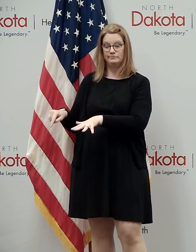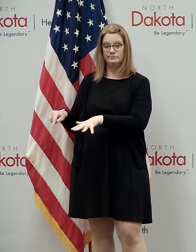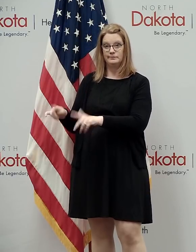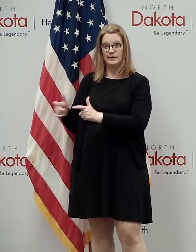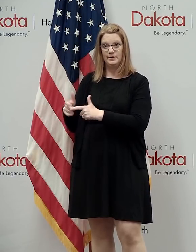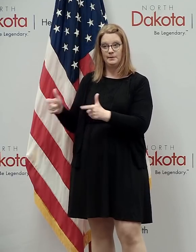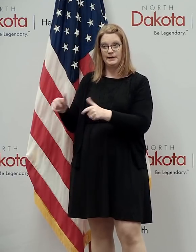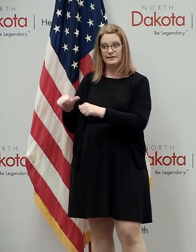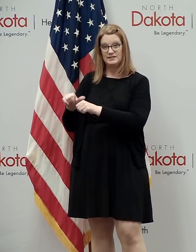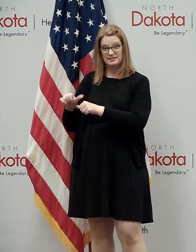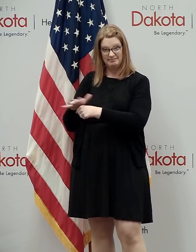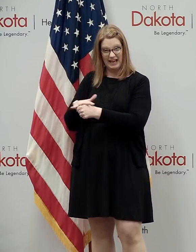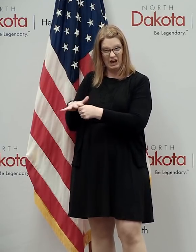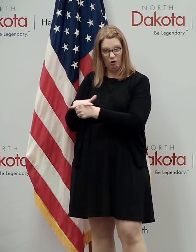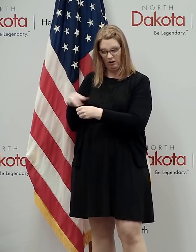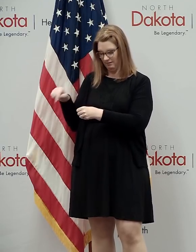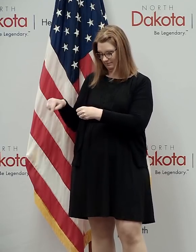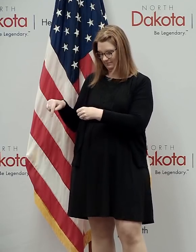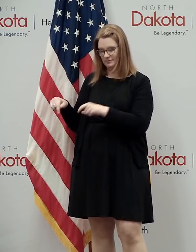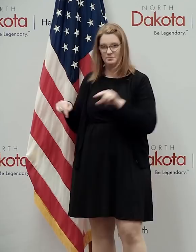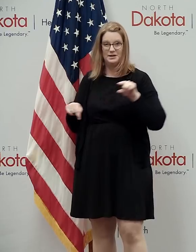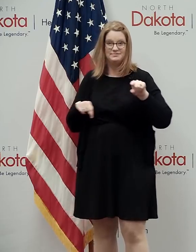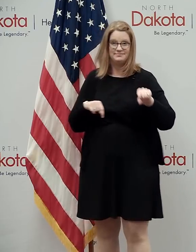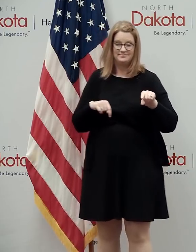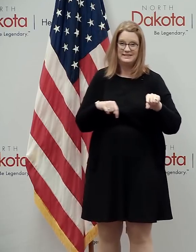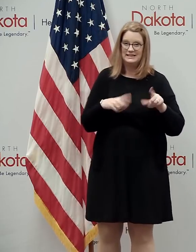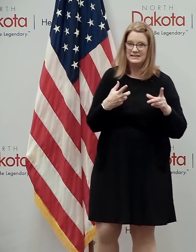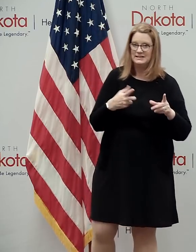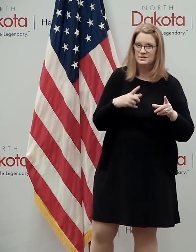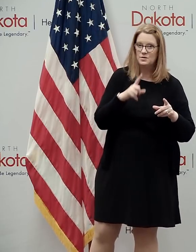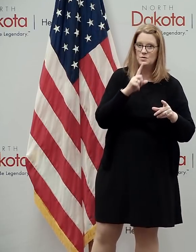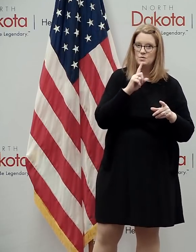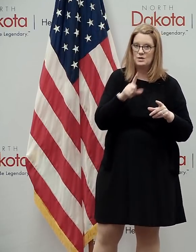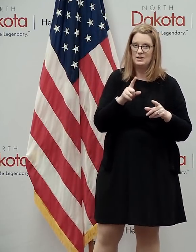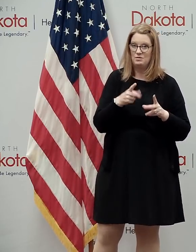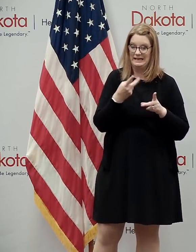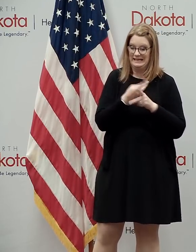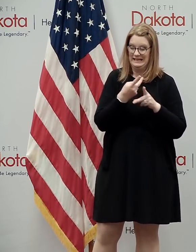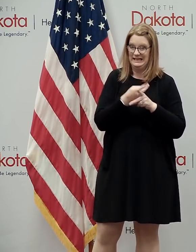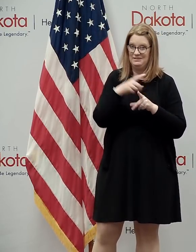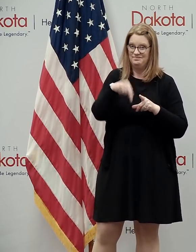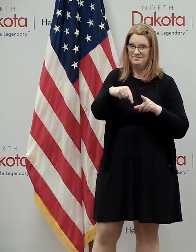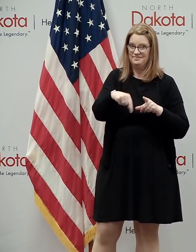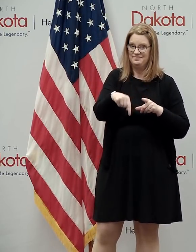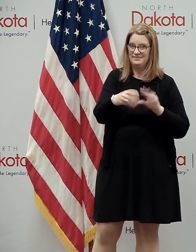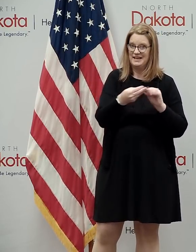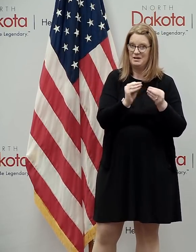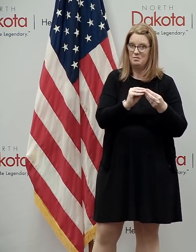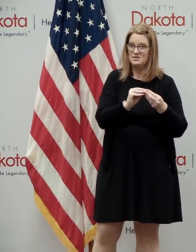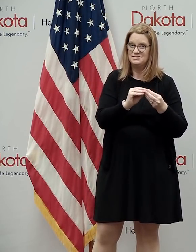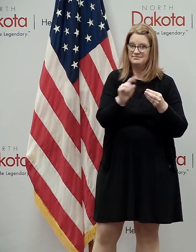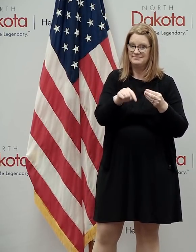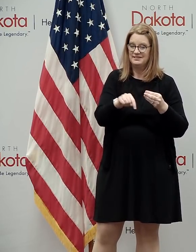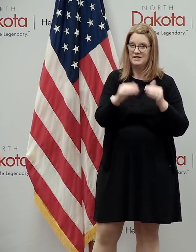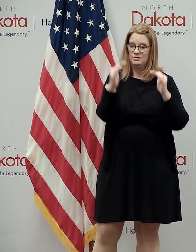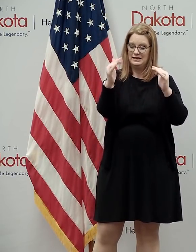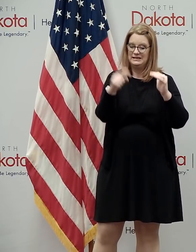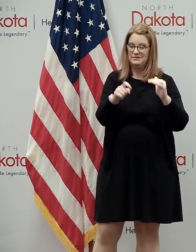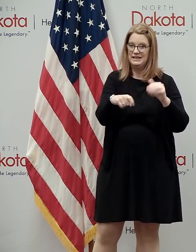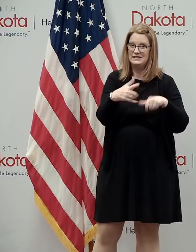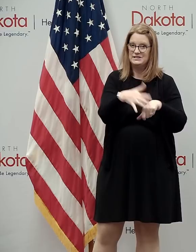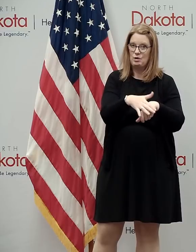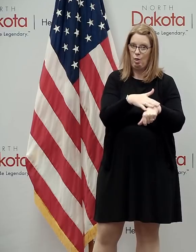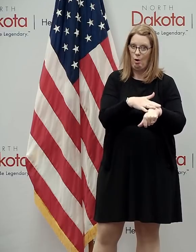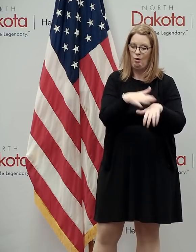largest metro, but we want to make sure that we keep the numbers low here in Burley-Morton. So we're